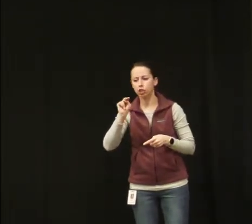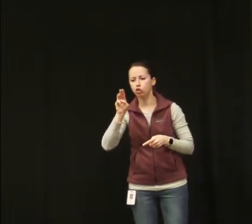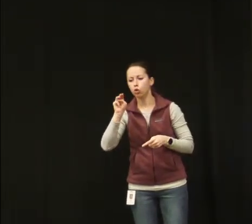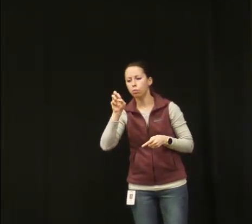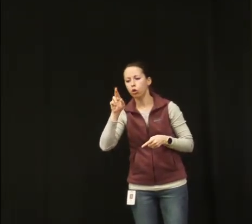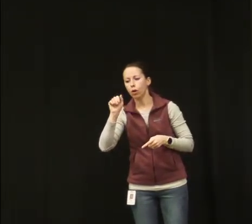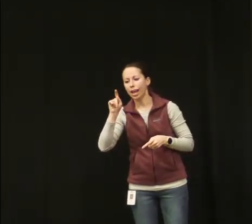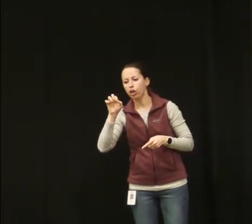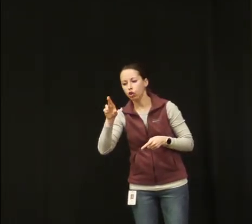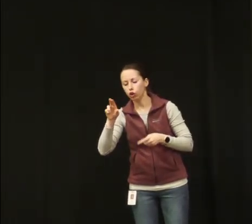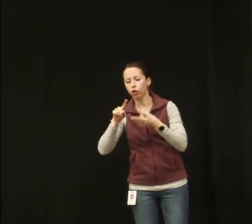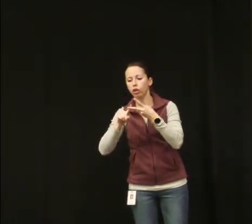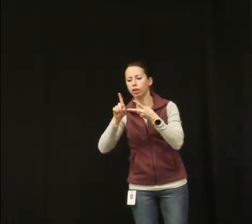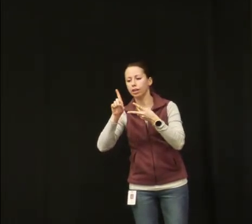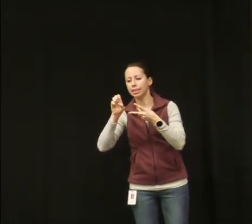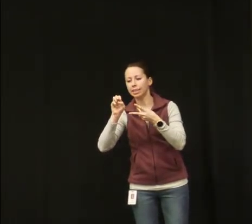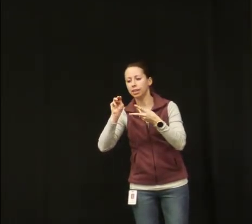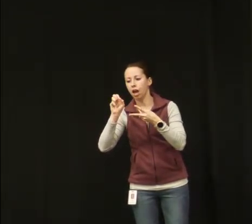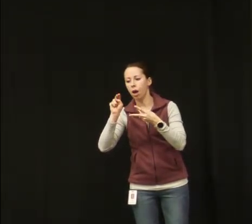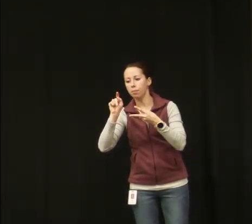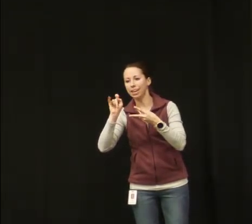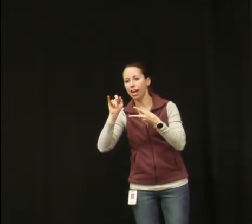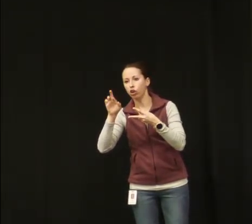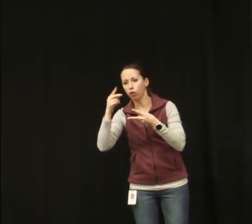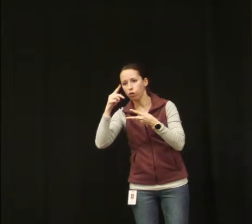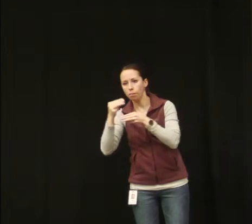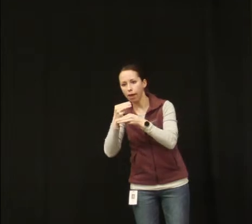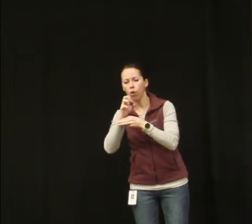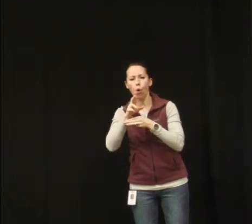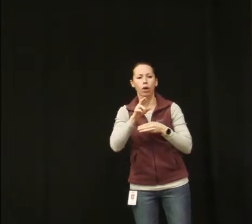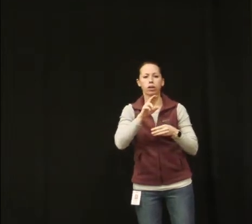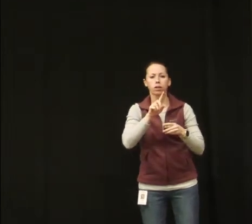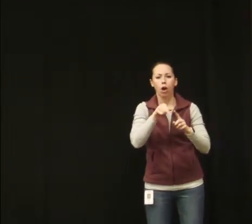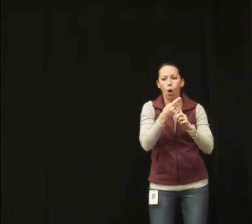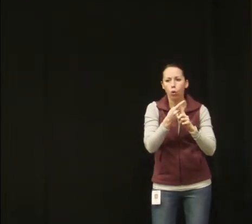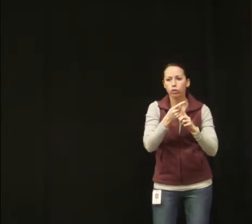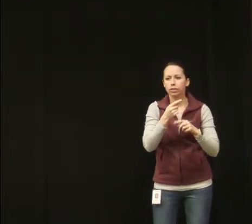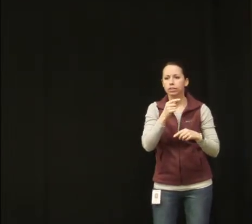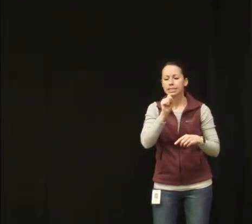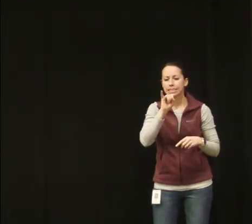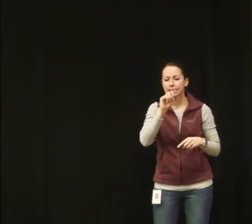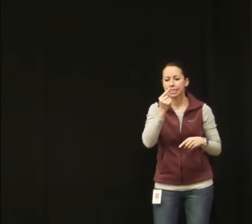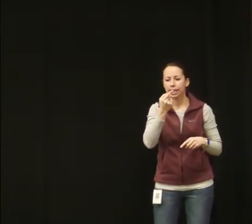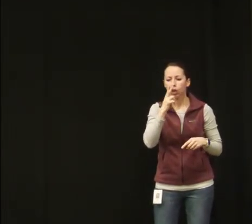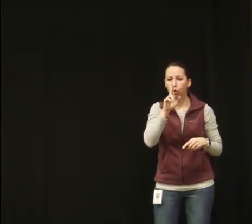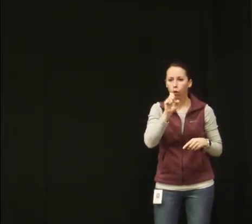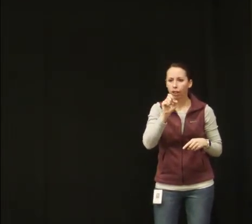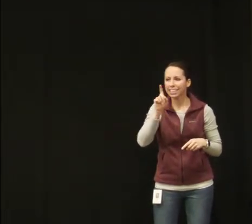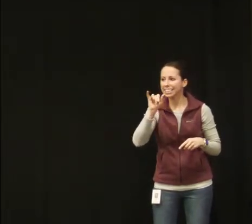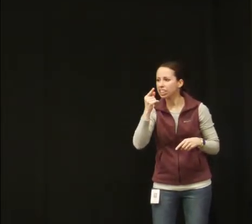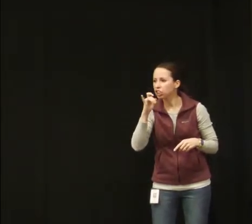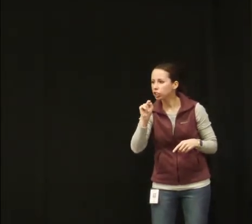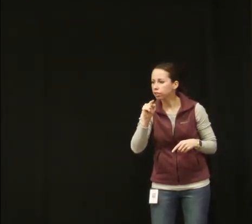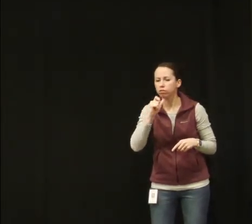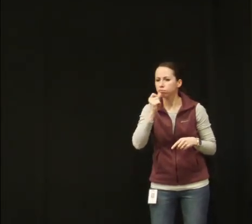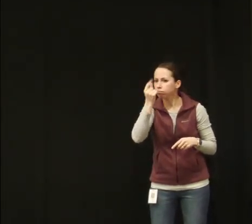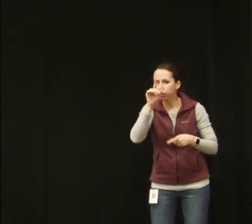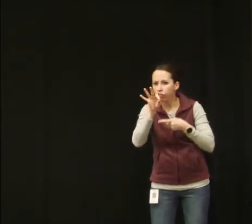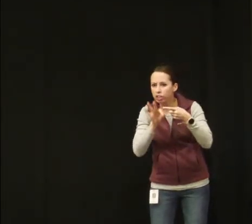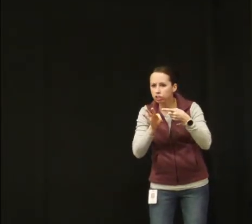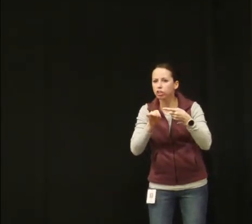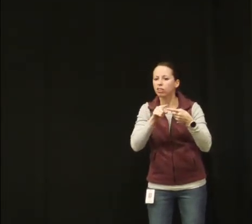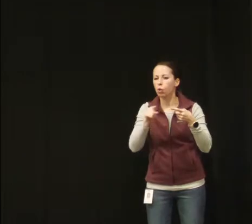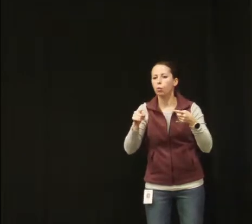it's, single digits, or, they don't grasp fractions, so we know that that's gonna be